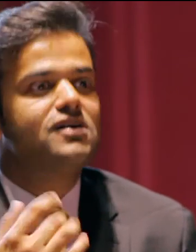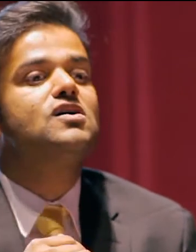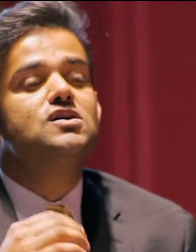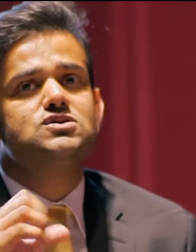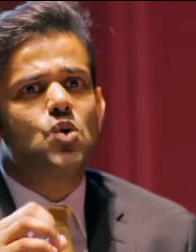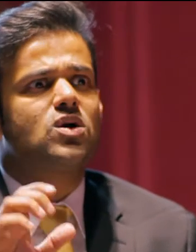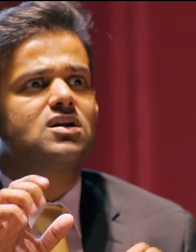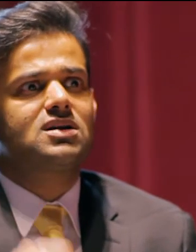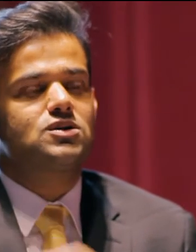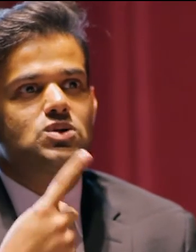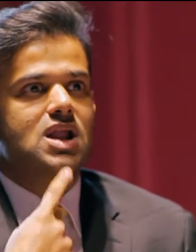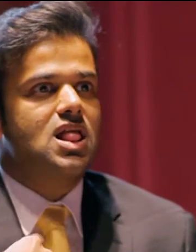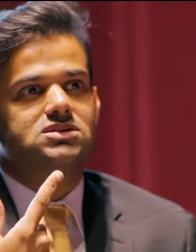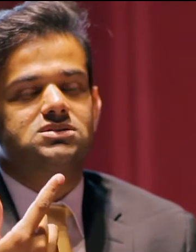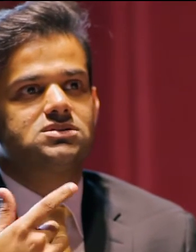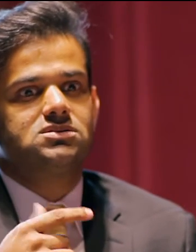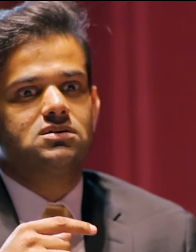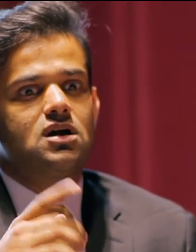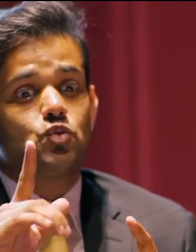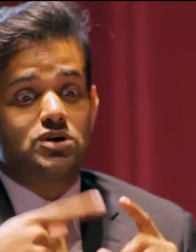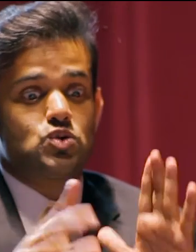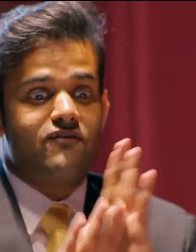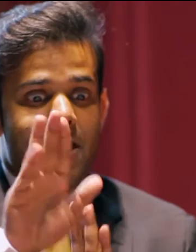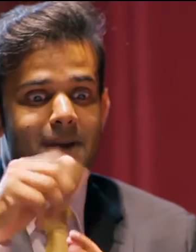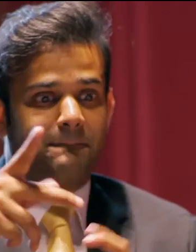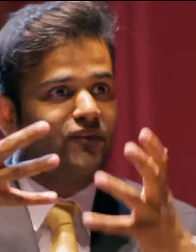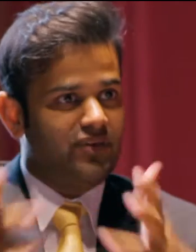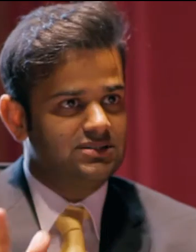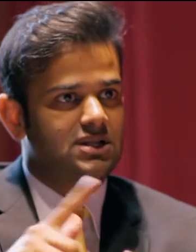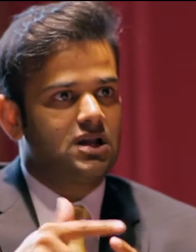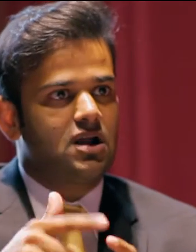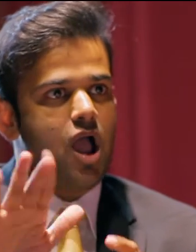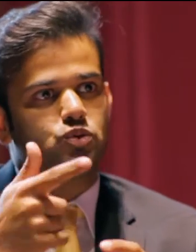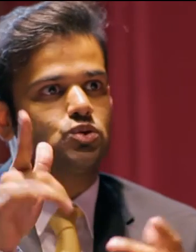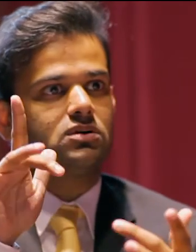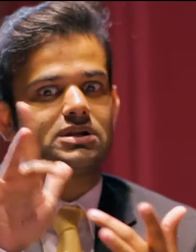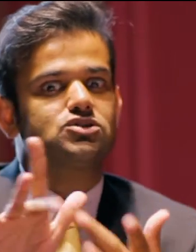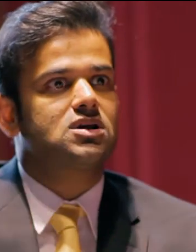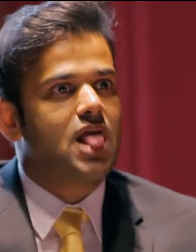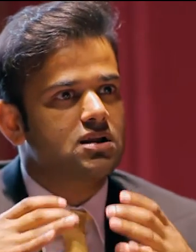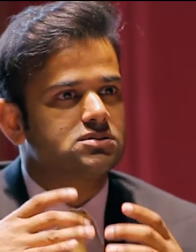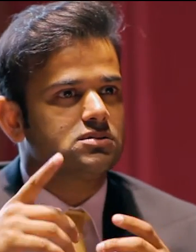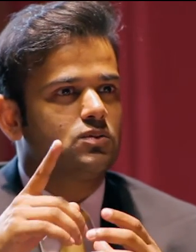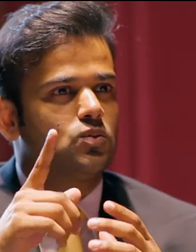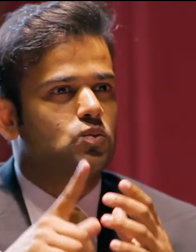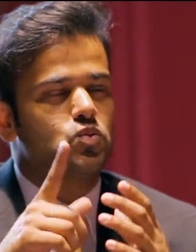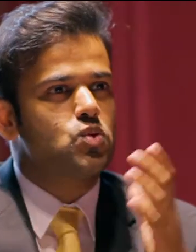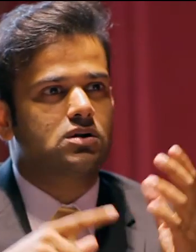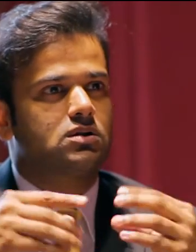entering into this new environment. And so can you tell me, when you develop this app, how